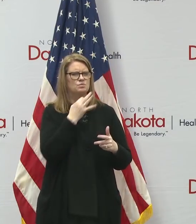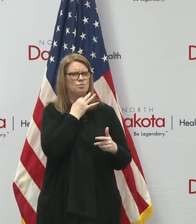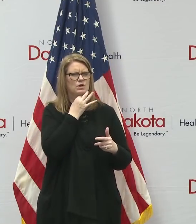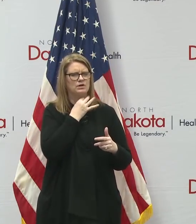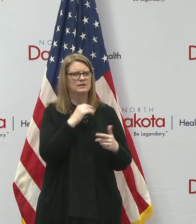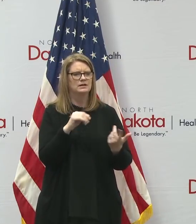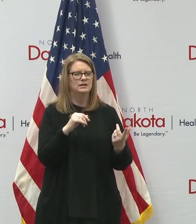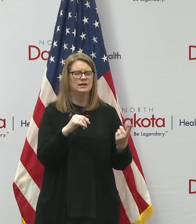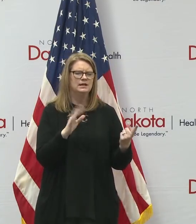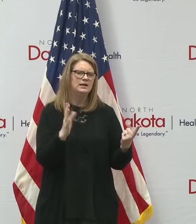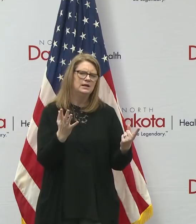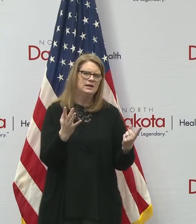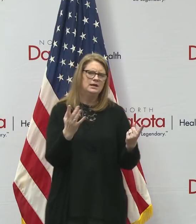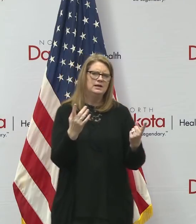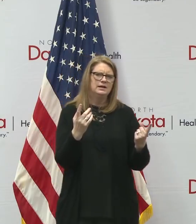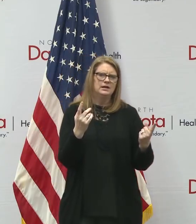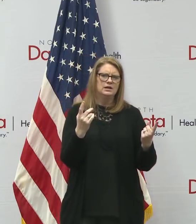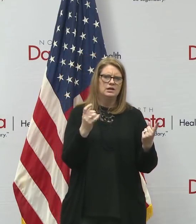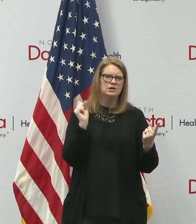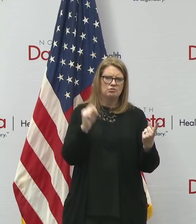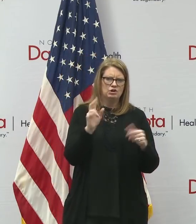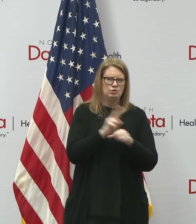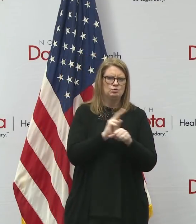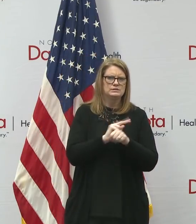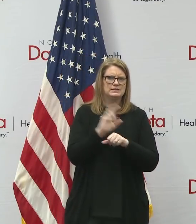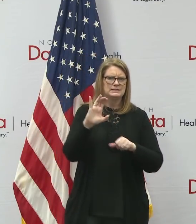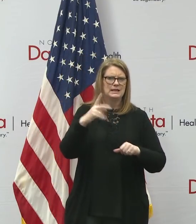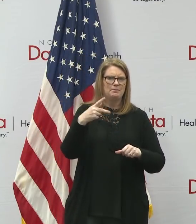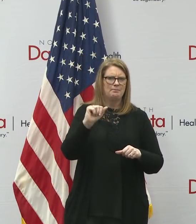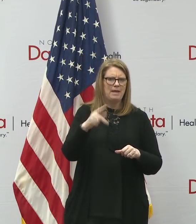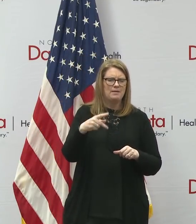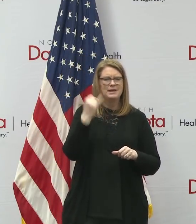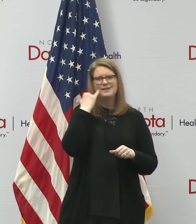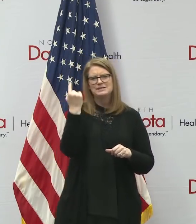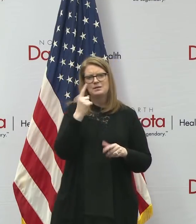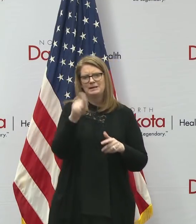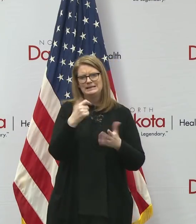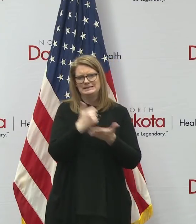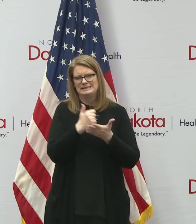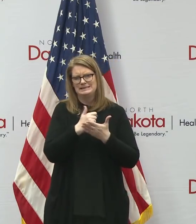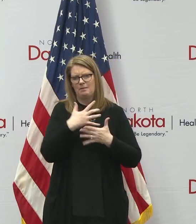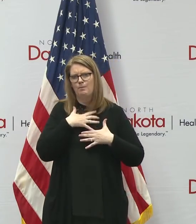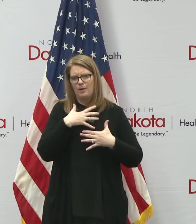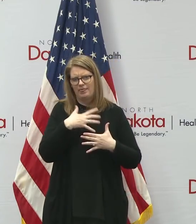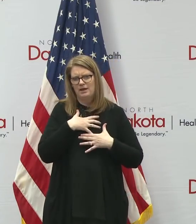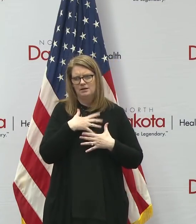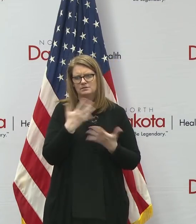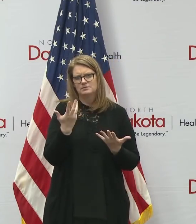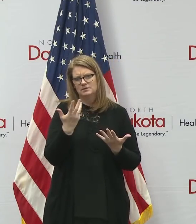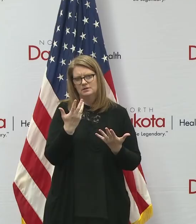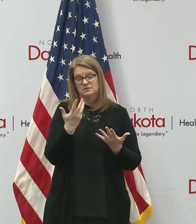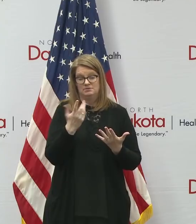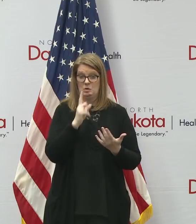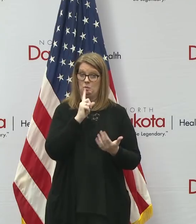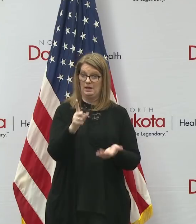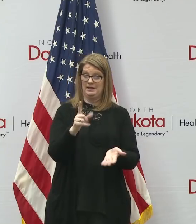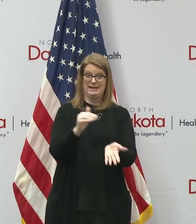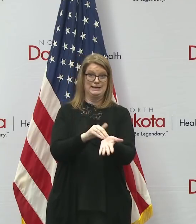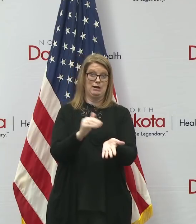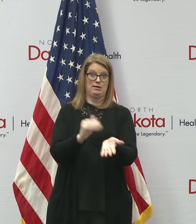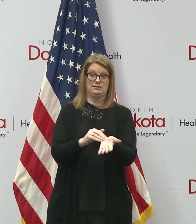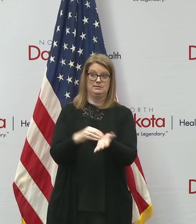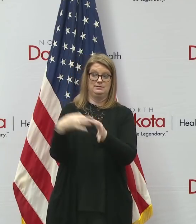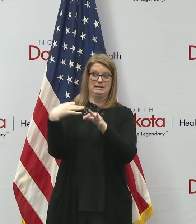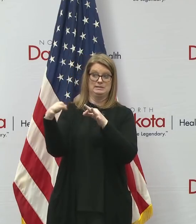I've been told that you can use a CPAP if someone needs help breathing. I would leave it to a doctor to go beyond that,